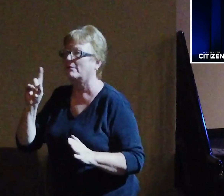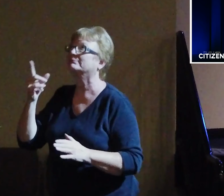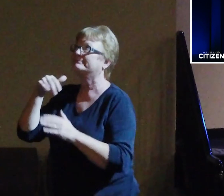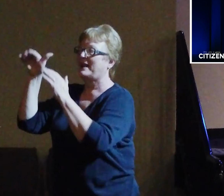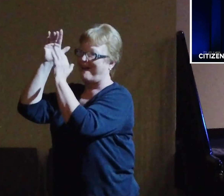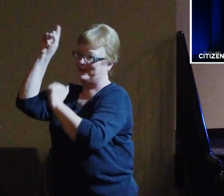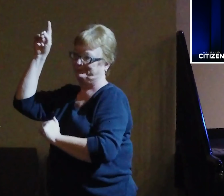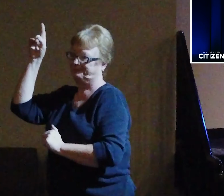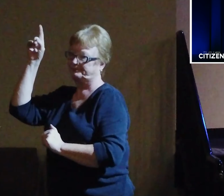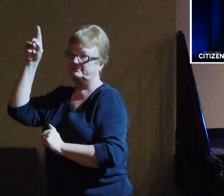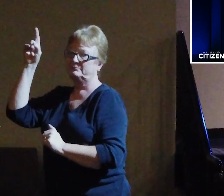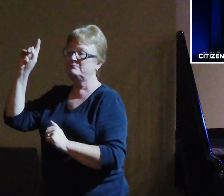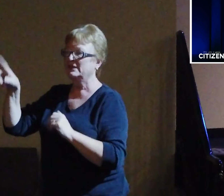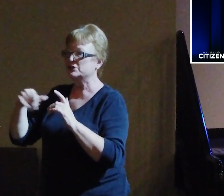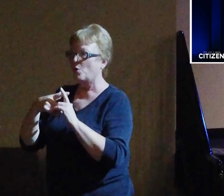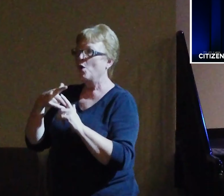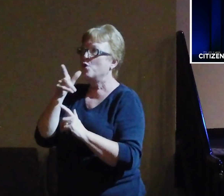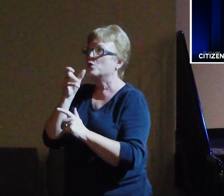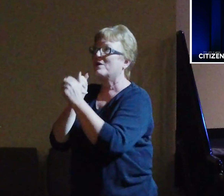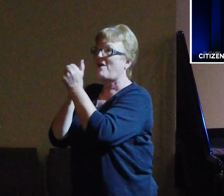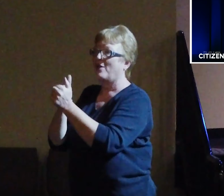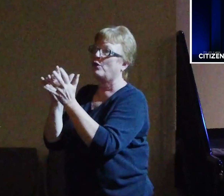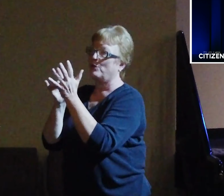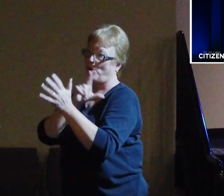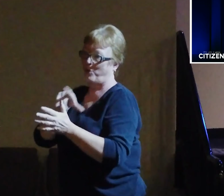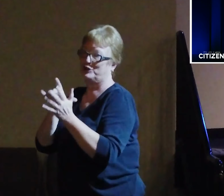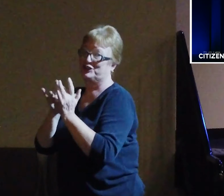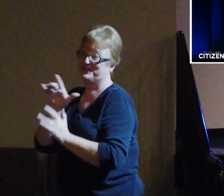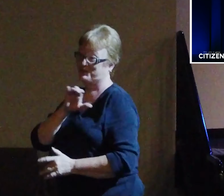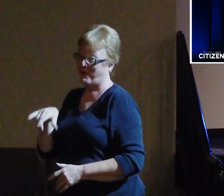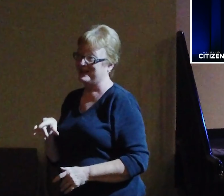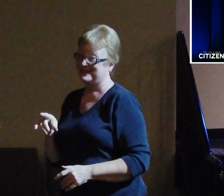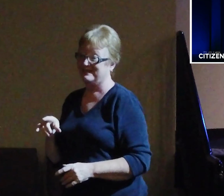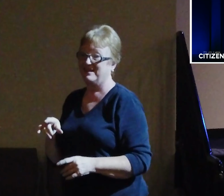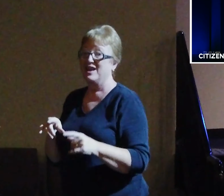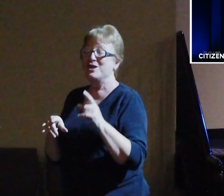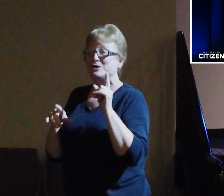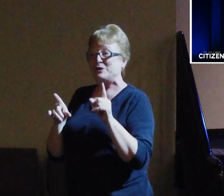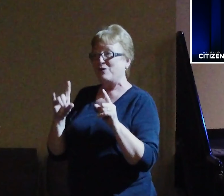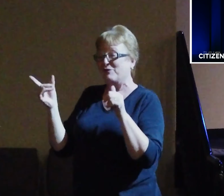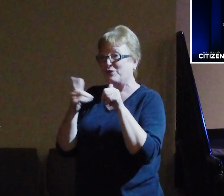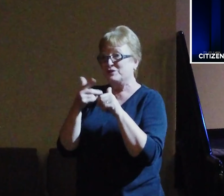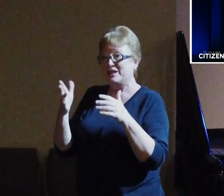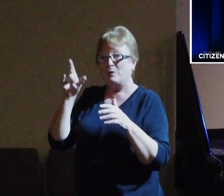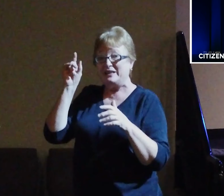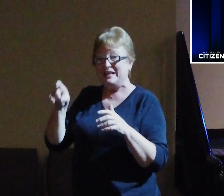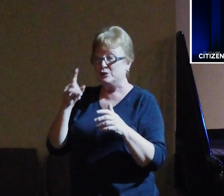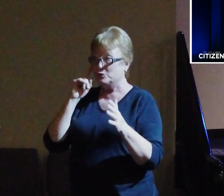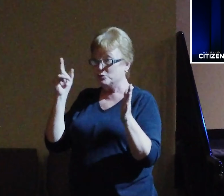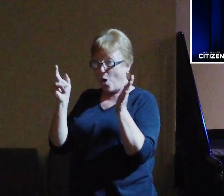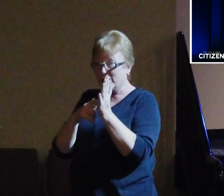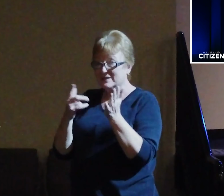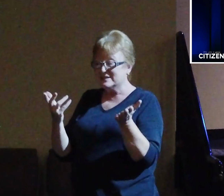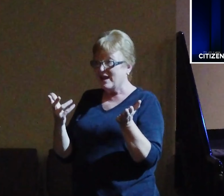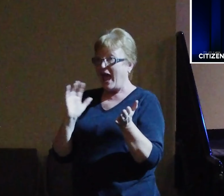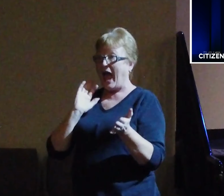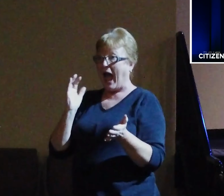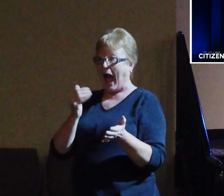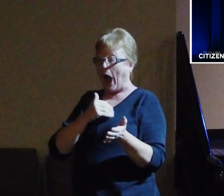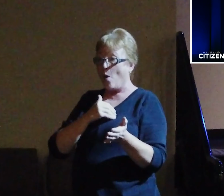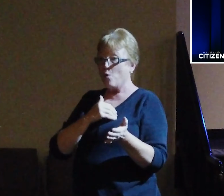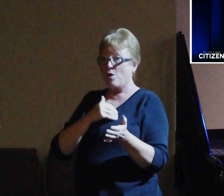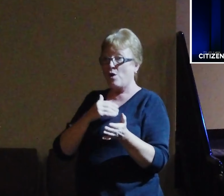savior, the Lord Jesus Christ. Christ. So the very first thing that we need to reconcile in all of this is that our primary